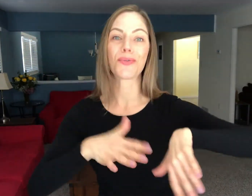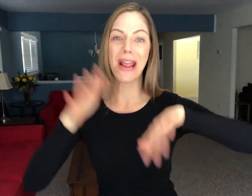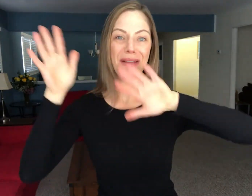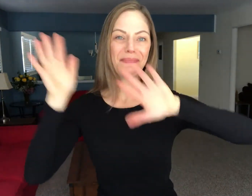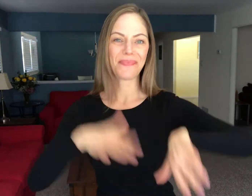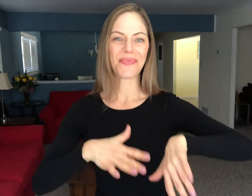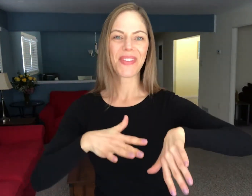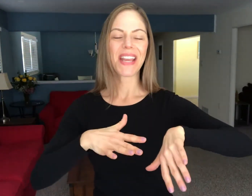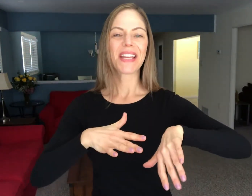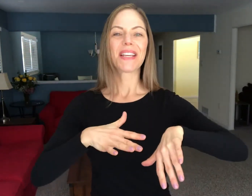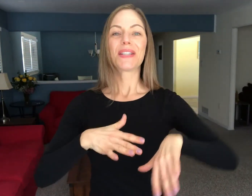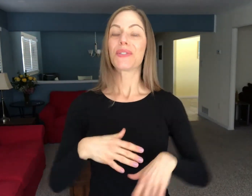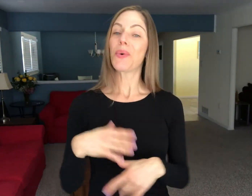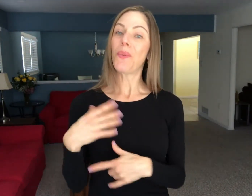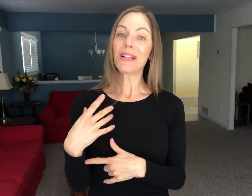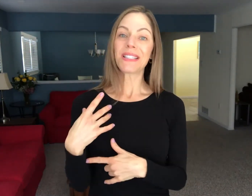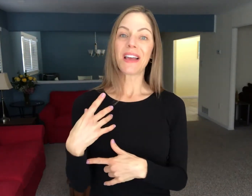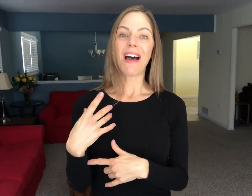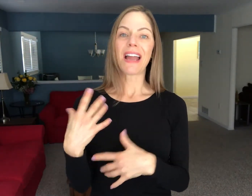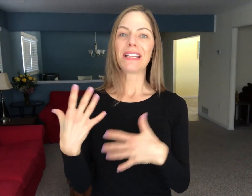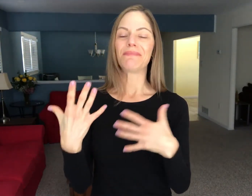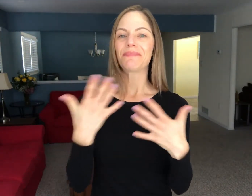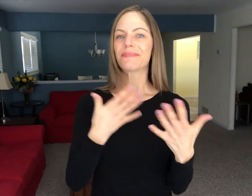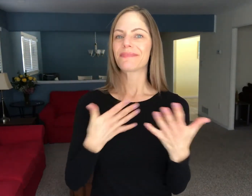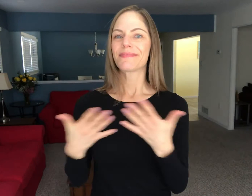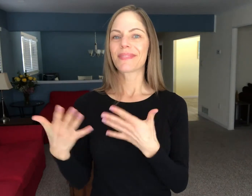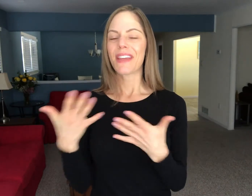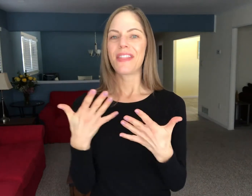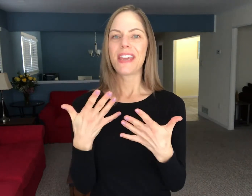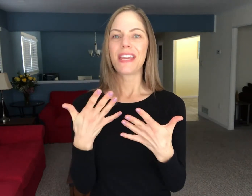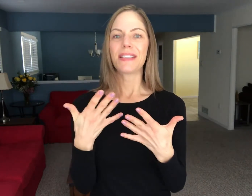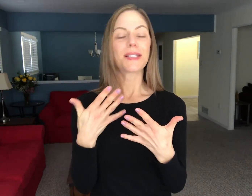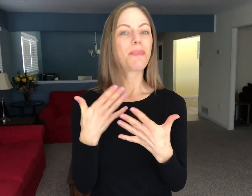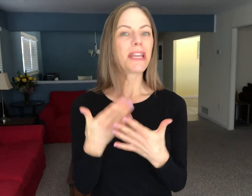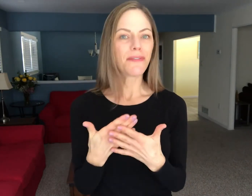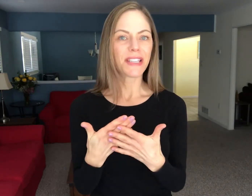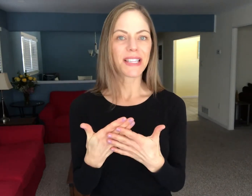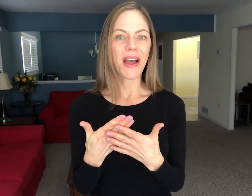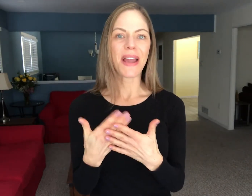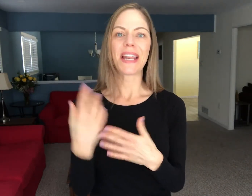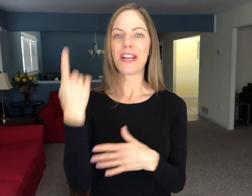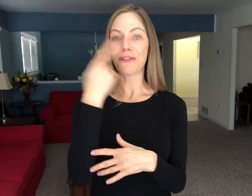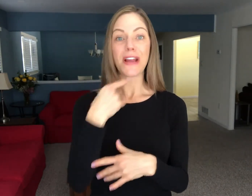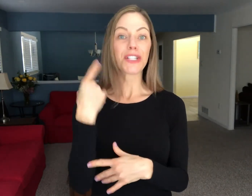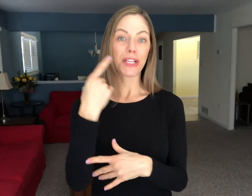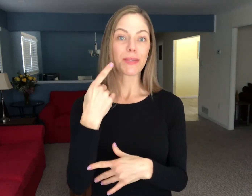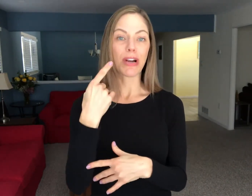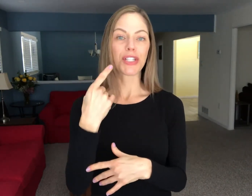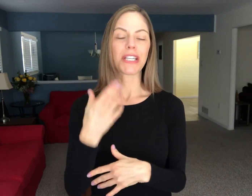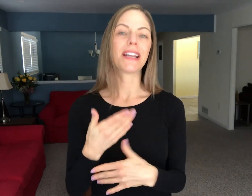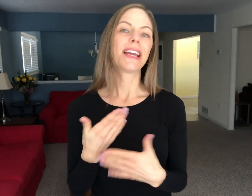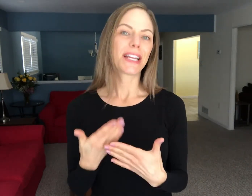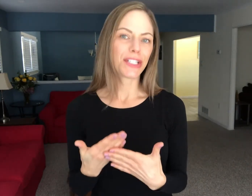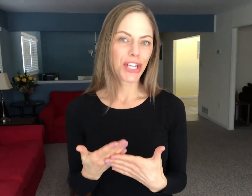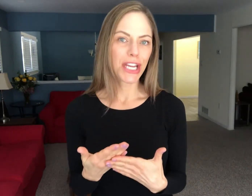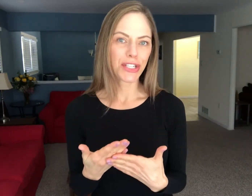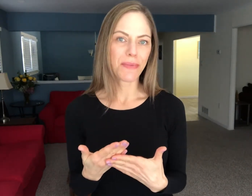rain. So one sign, the speed of the sign and your facial expression can change the